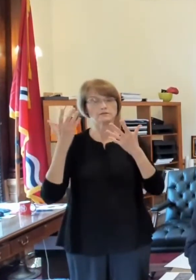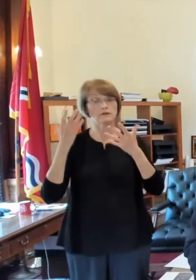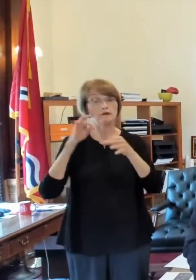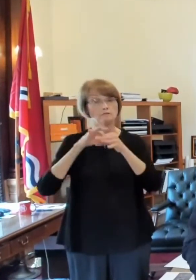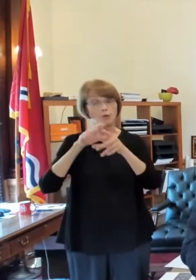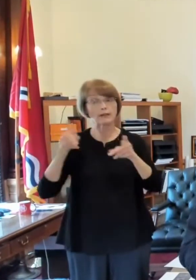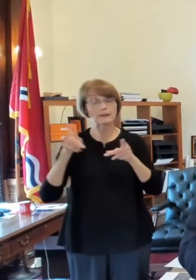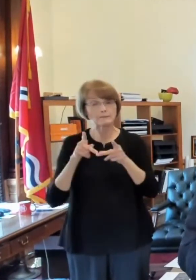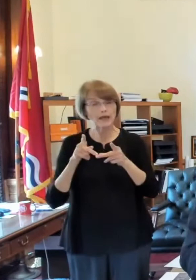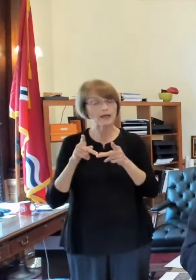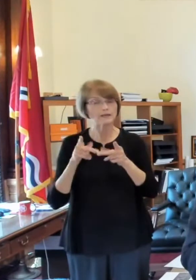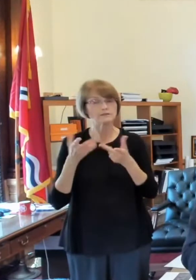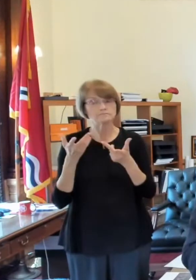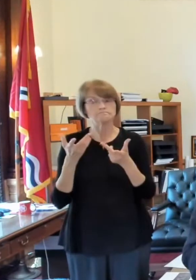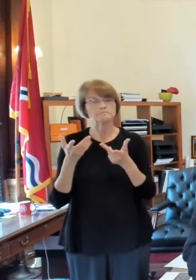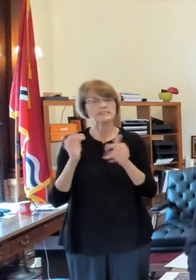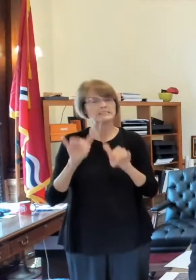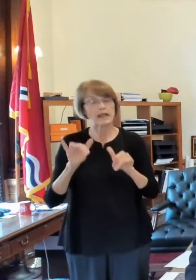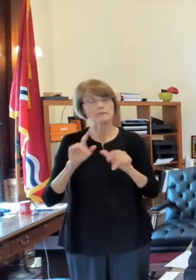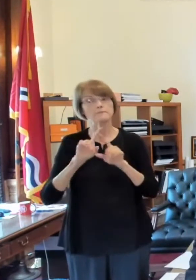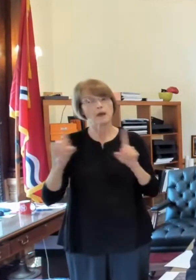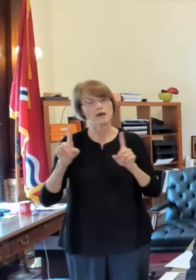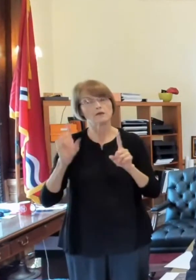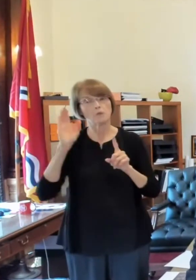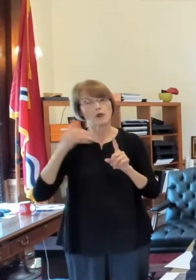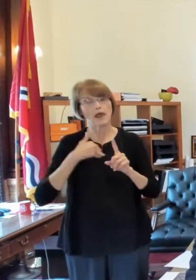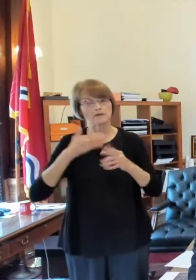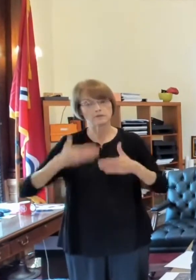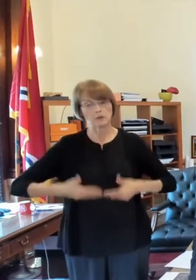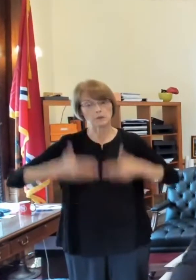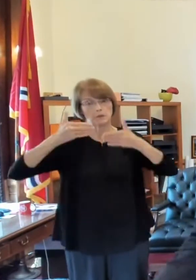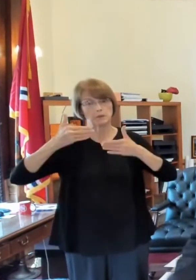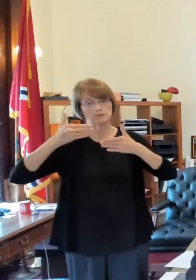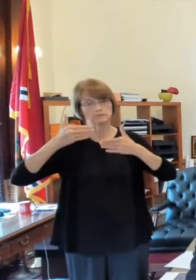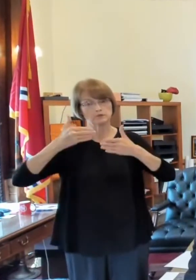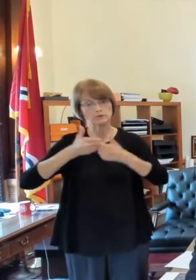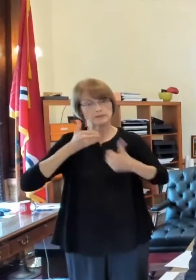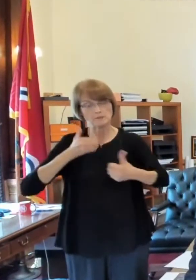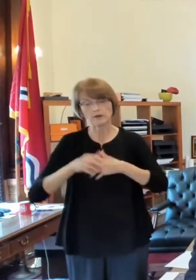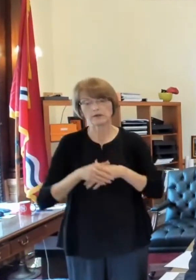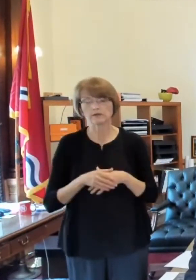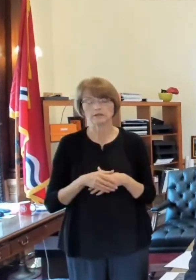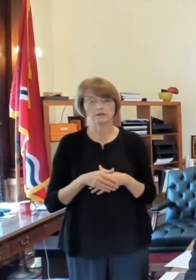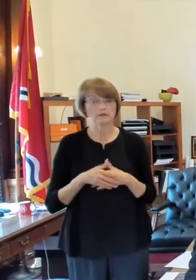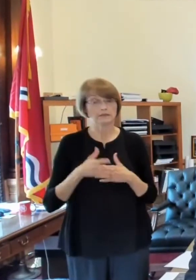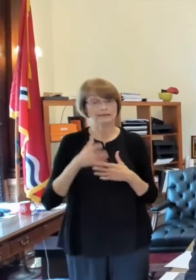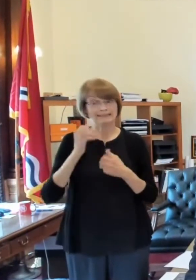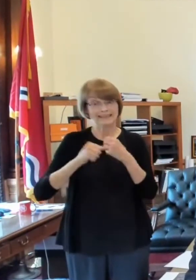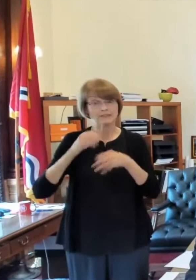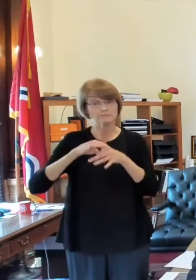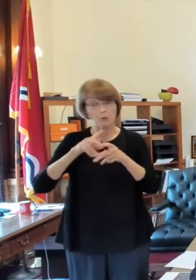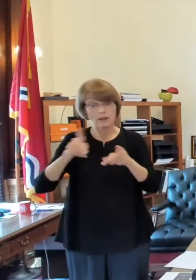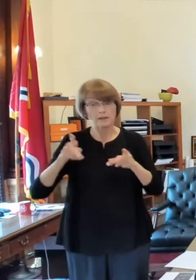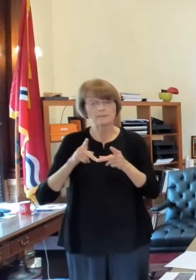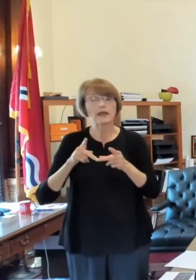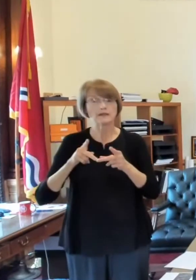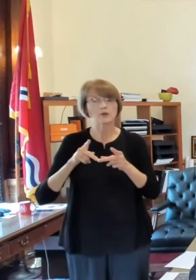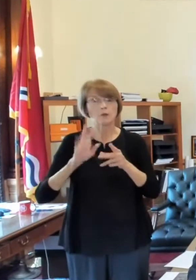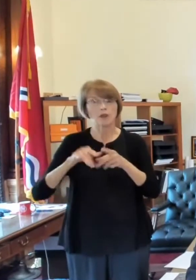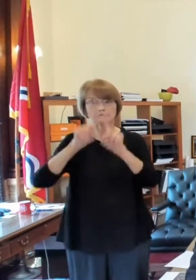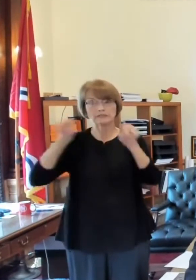with those new items. So for example, there'll be signage all over the polling place reminding people to maintain social